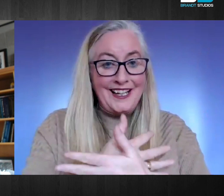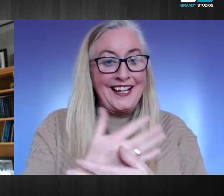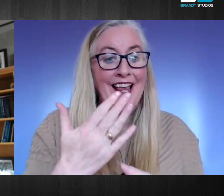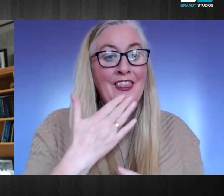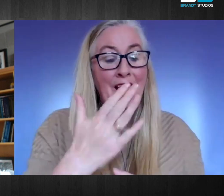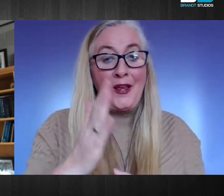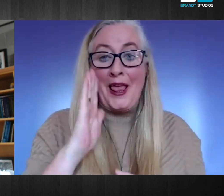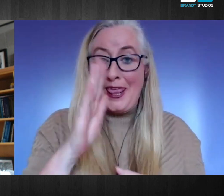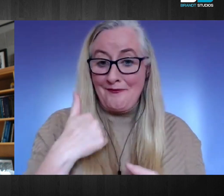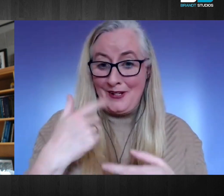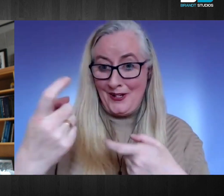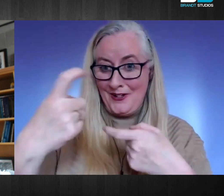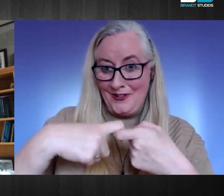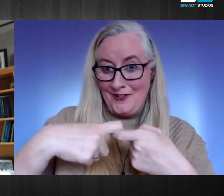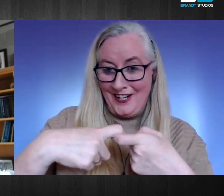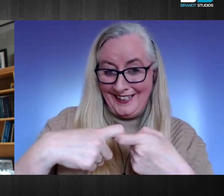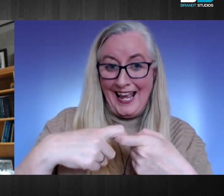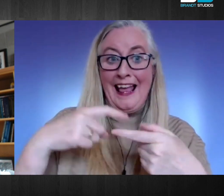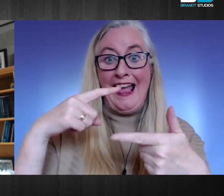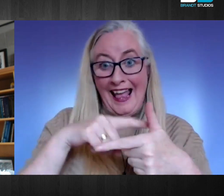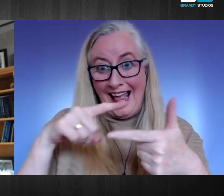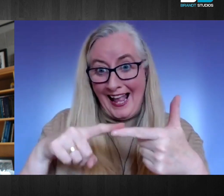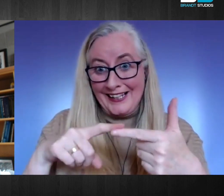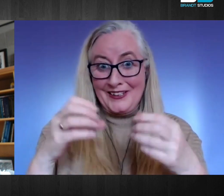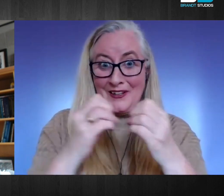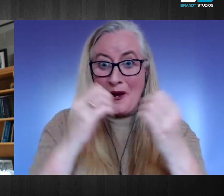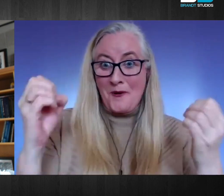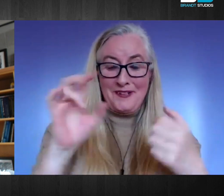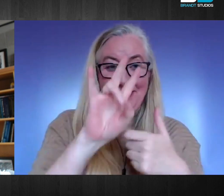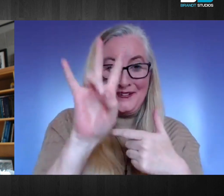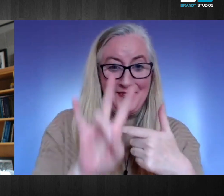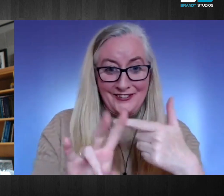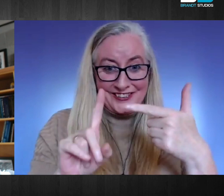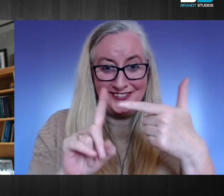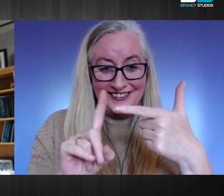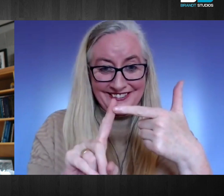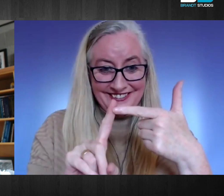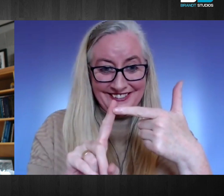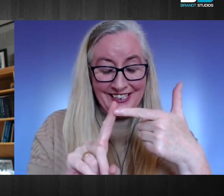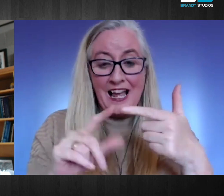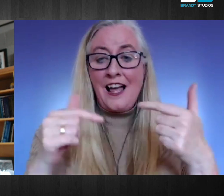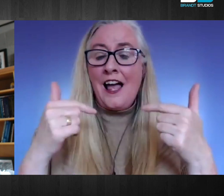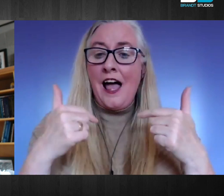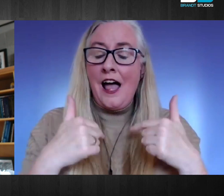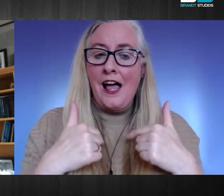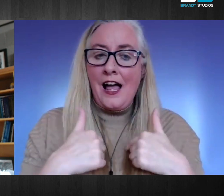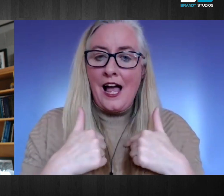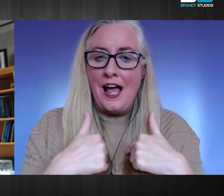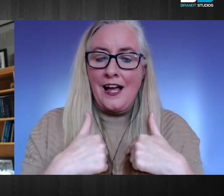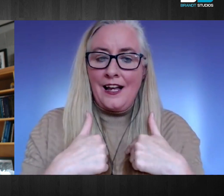challenging opening question. So I'm, as you say, I'm a diabetes doctor, and I see